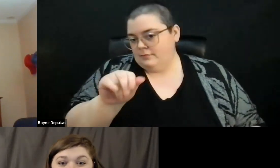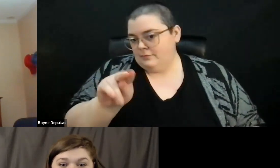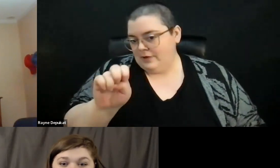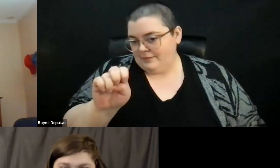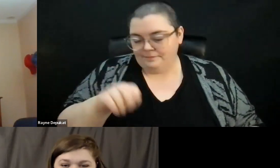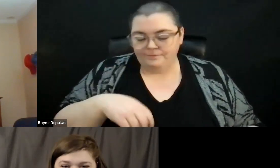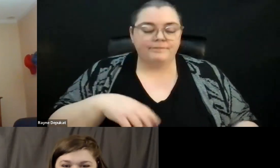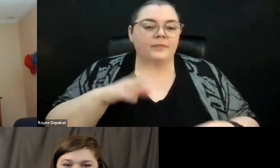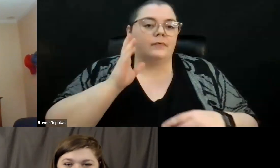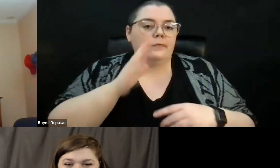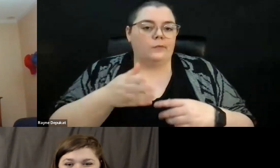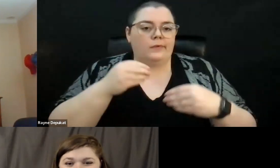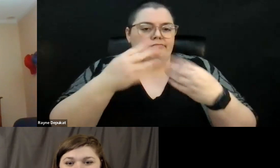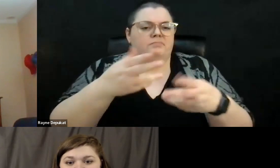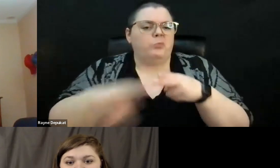I'm Rain.